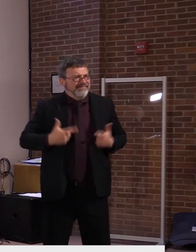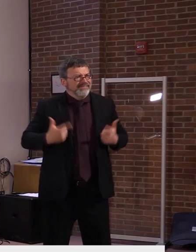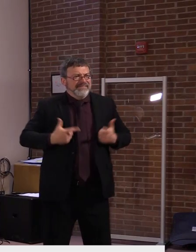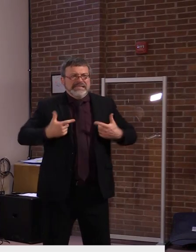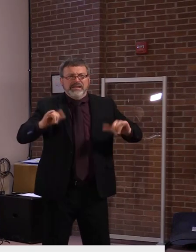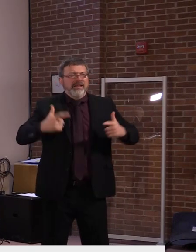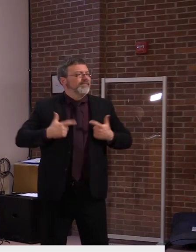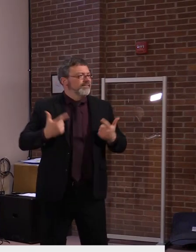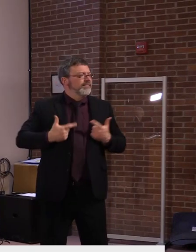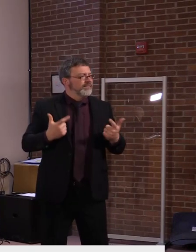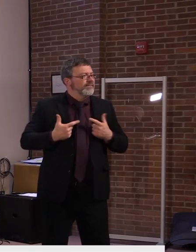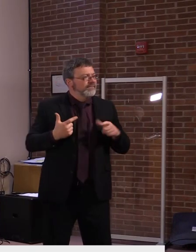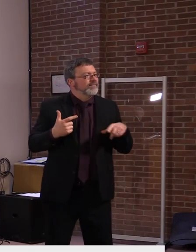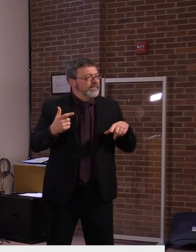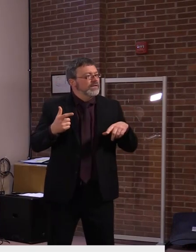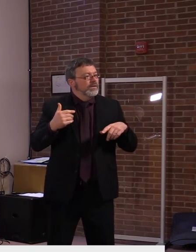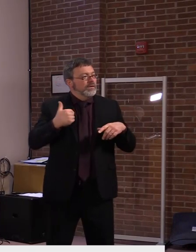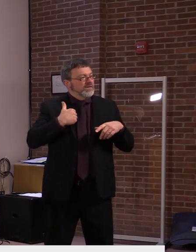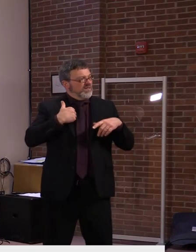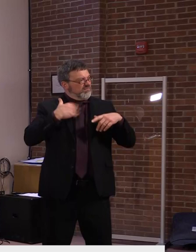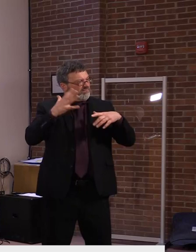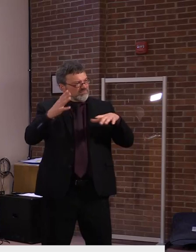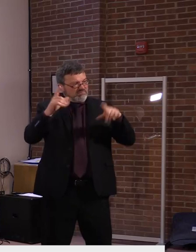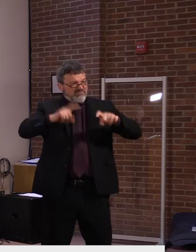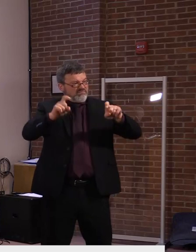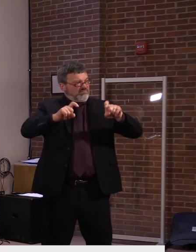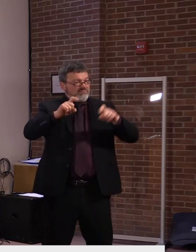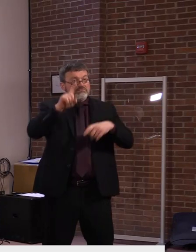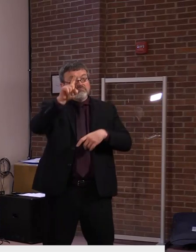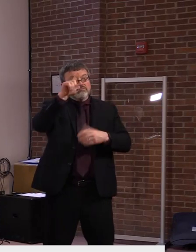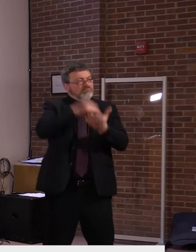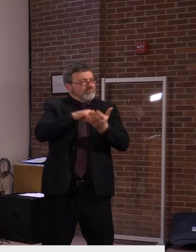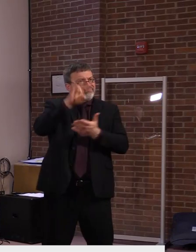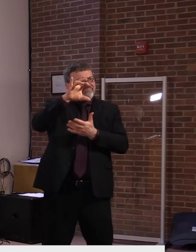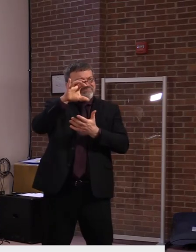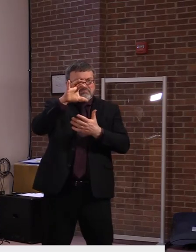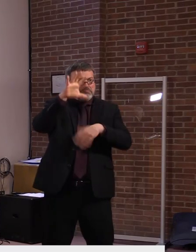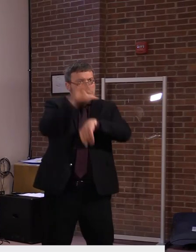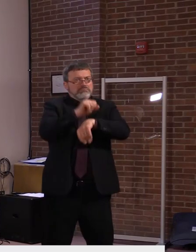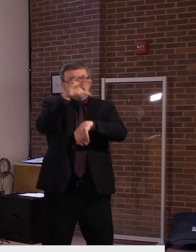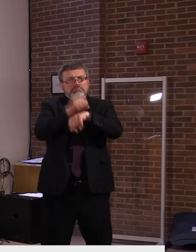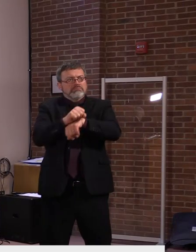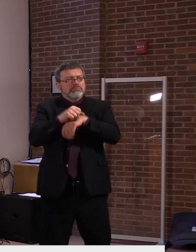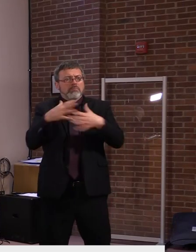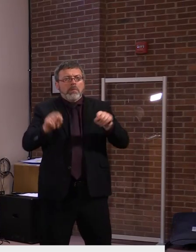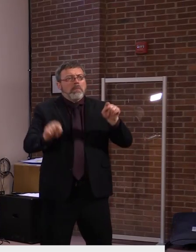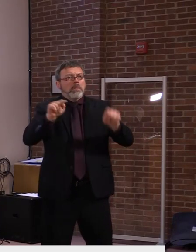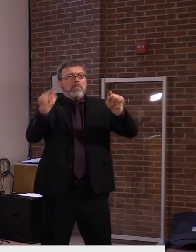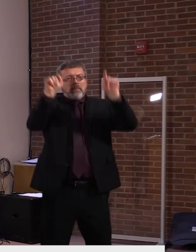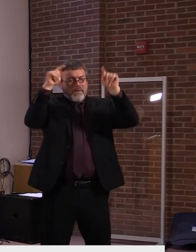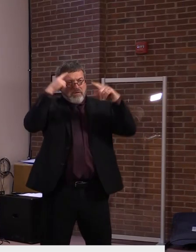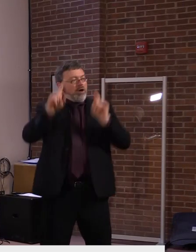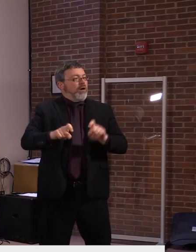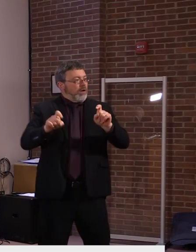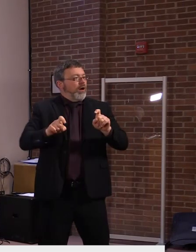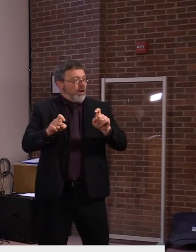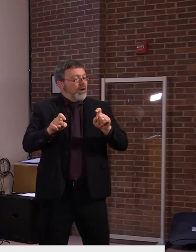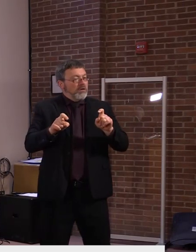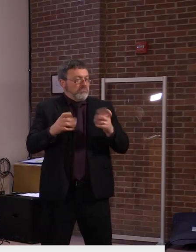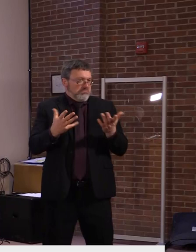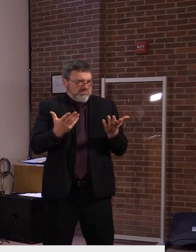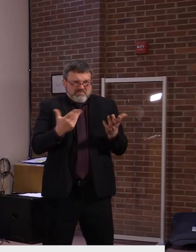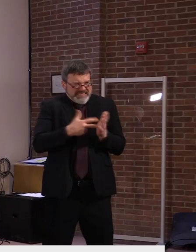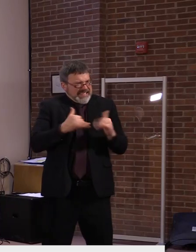than 1,700 additional testing appointments at various locations throughout the state. We will offer